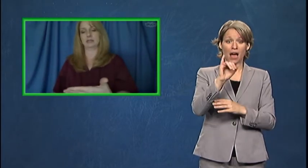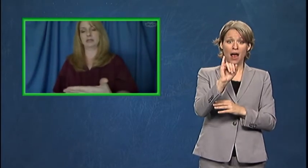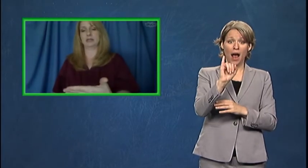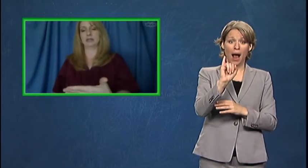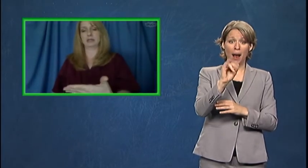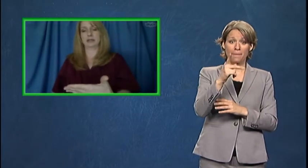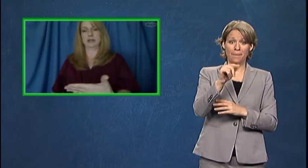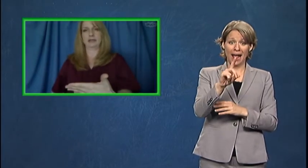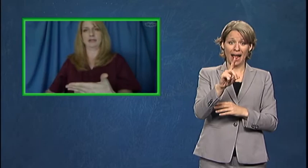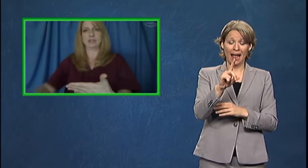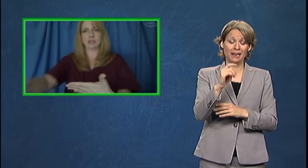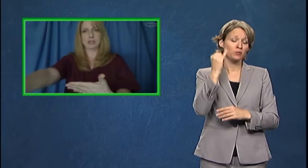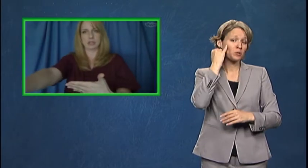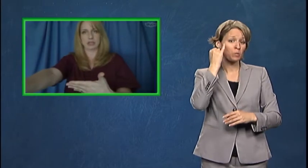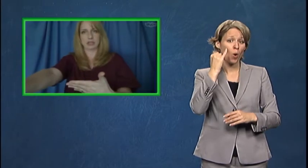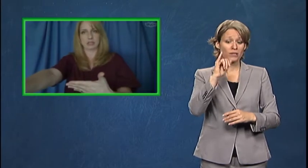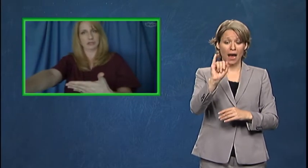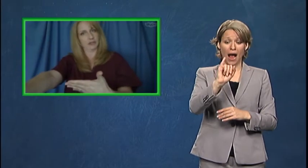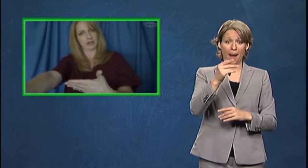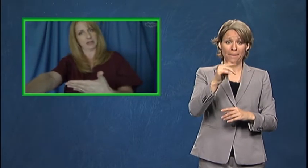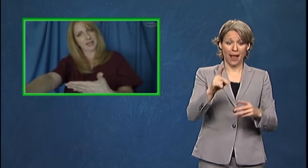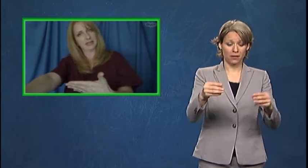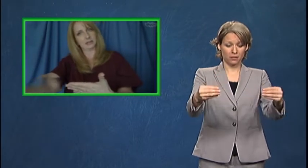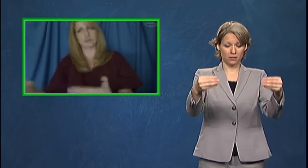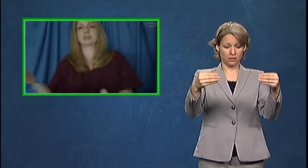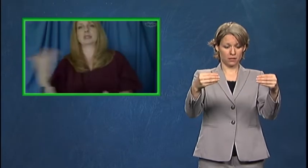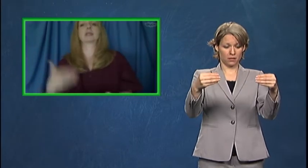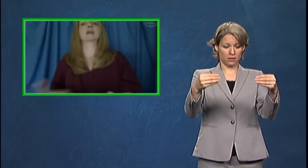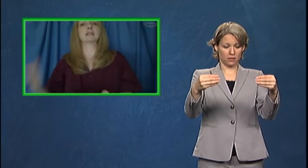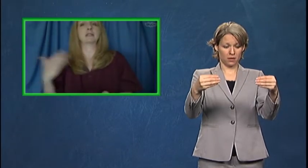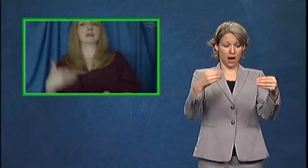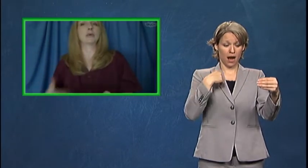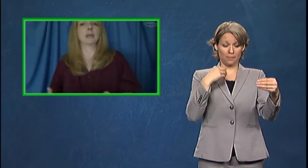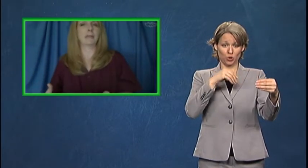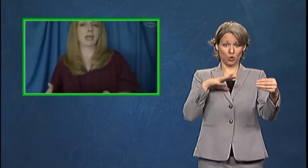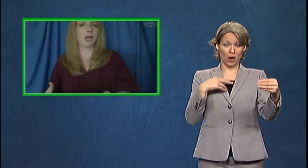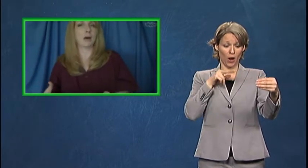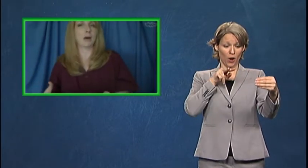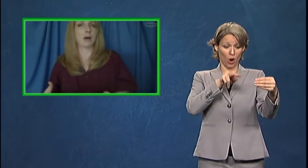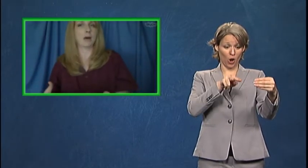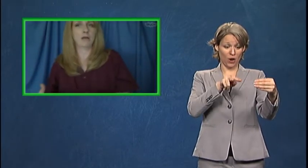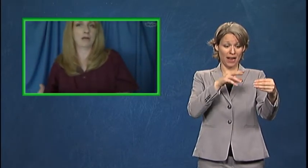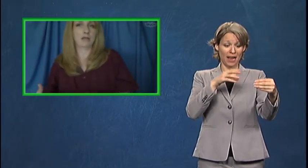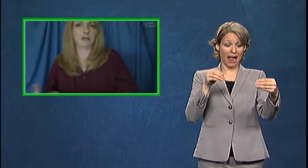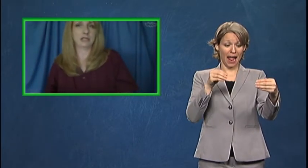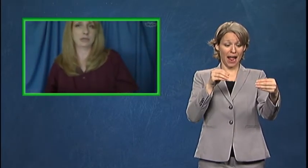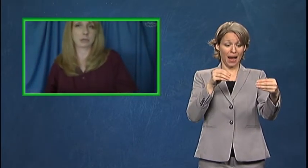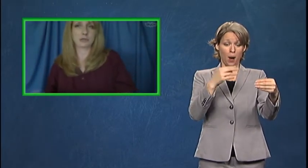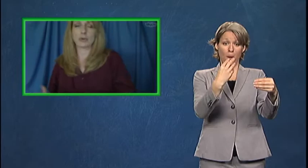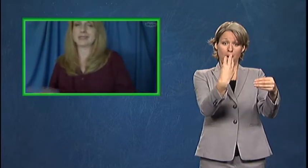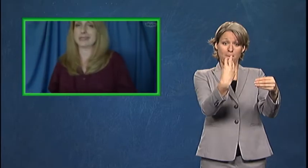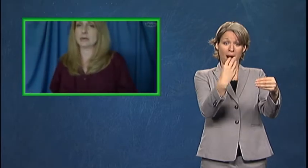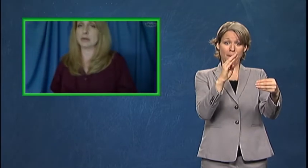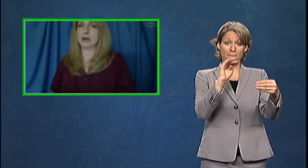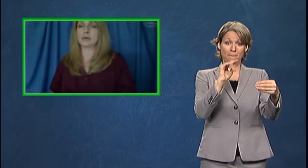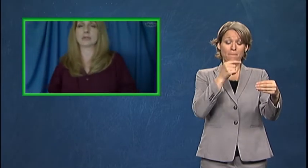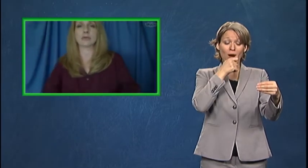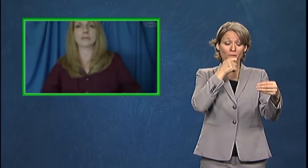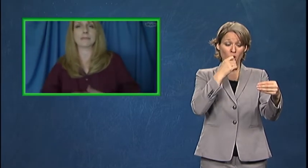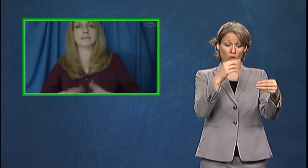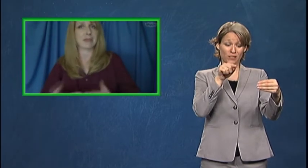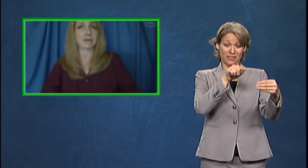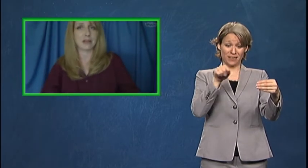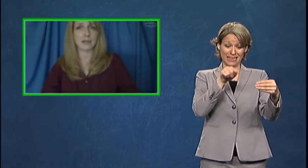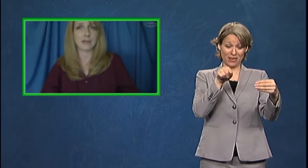the student and the teacher is in the front of the classroom, is it going to pick up the teacher's voice? I don't know.